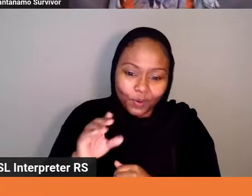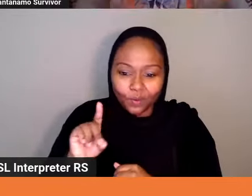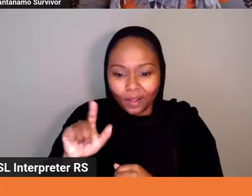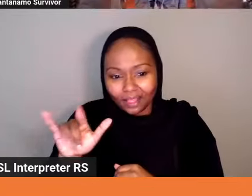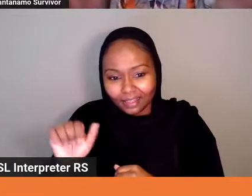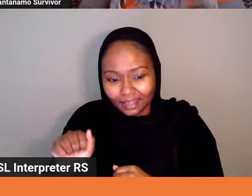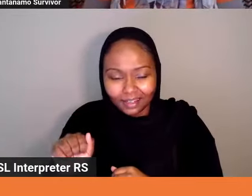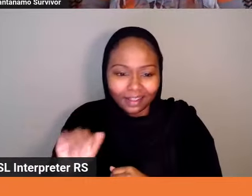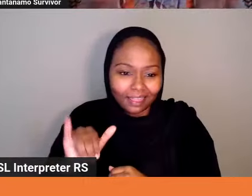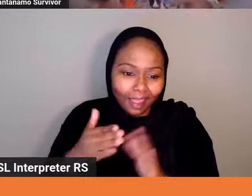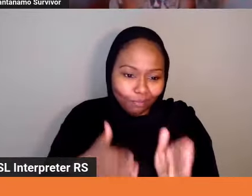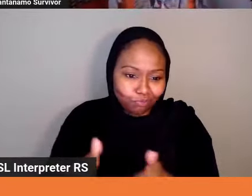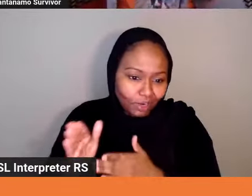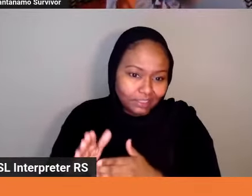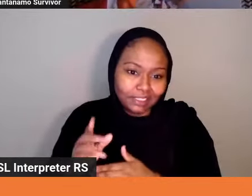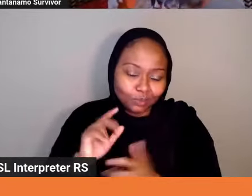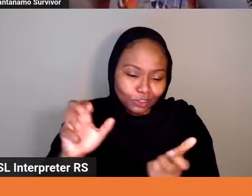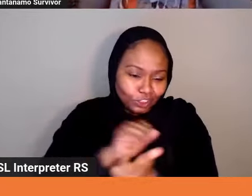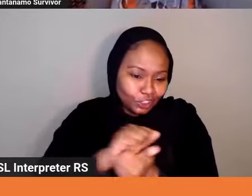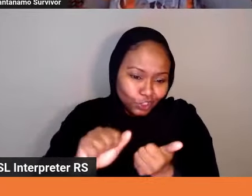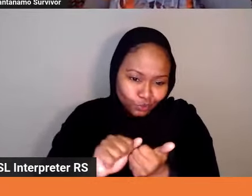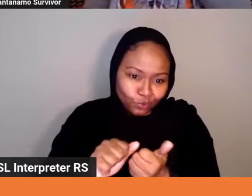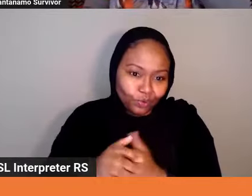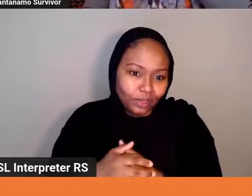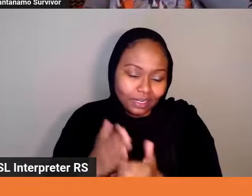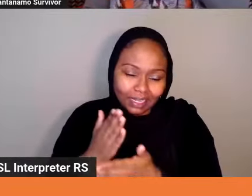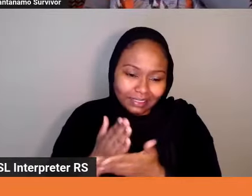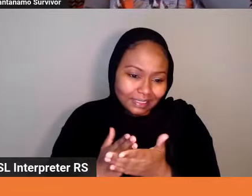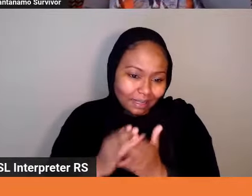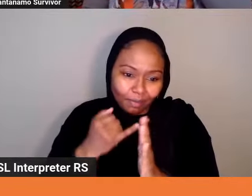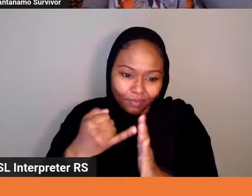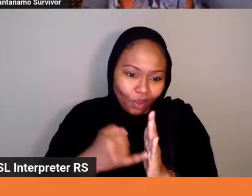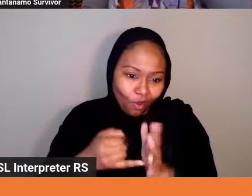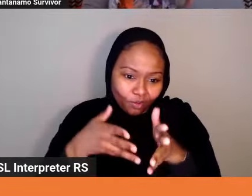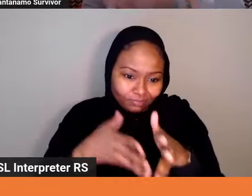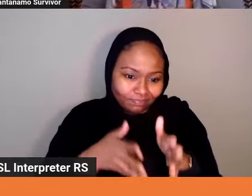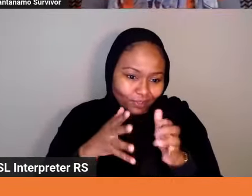confiscated, destroyed, and so on. Some of the art actually got to Guantanamo. In